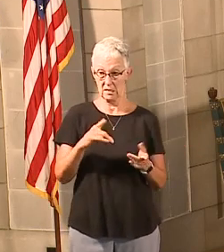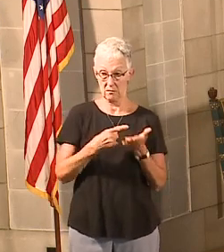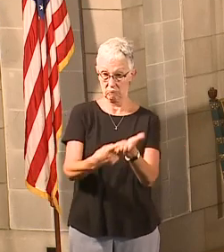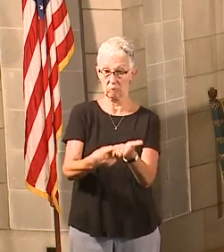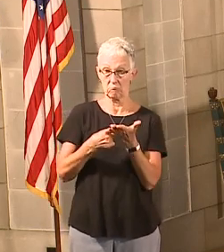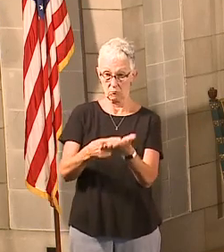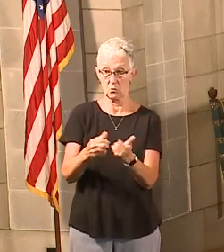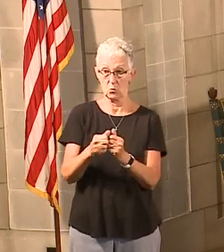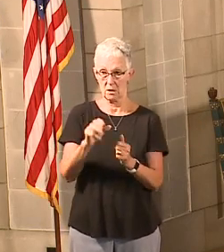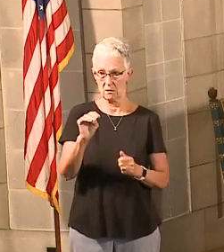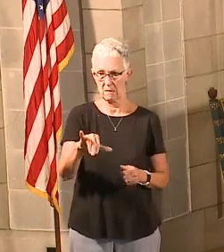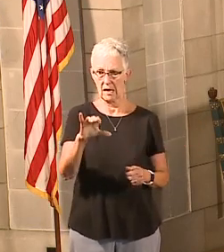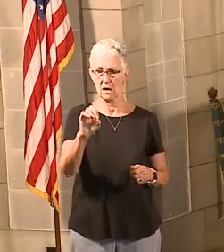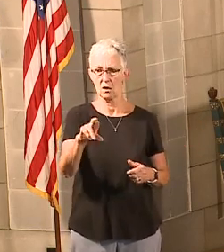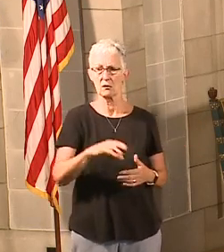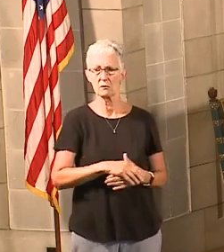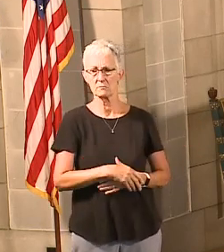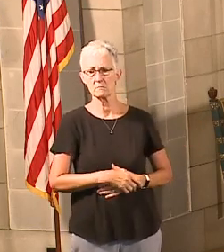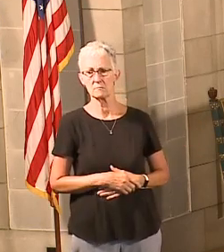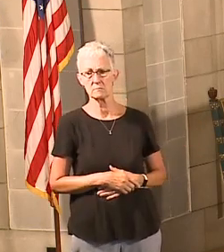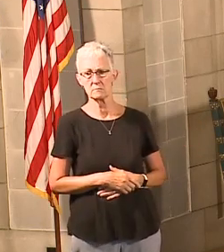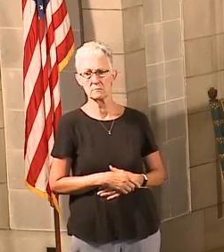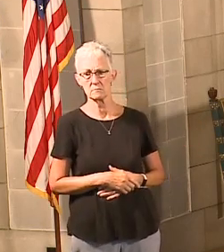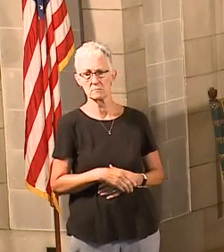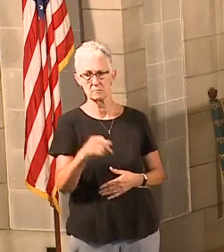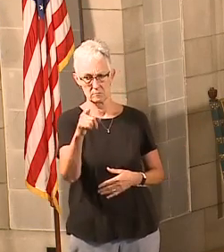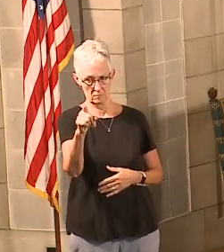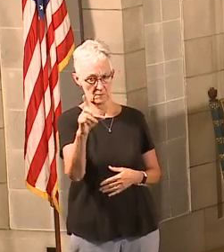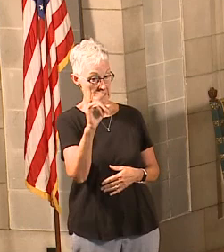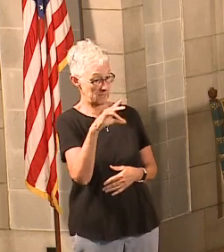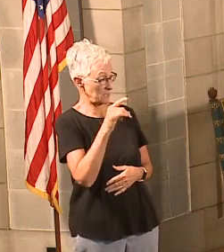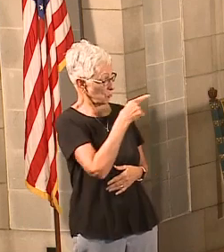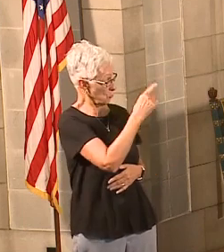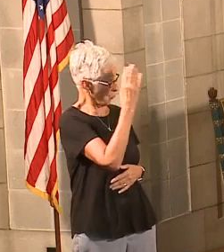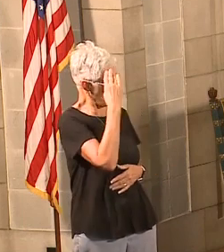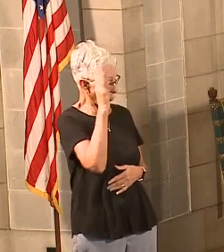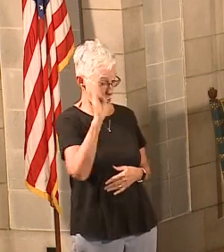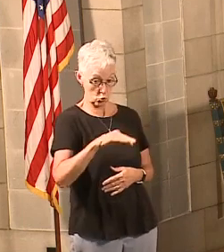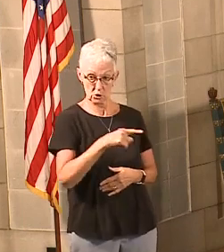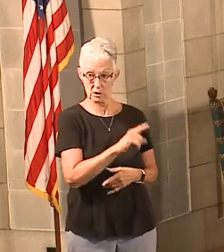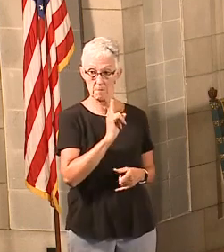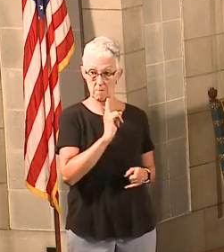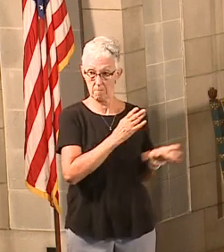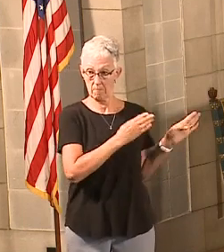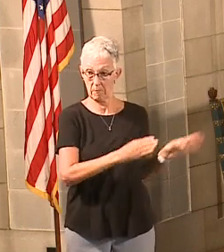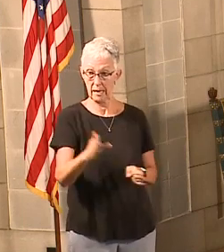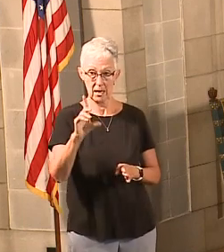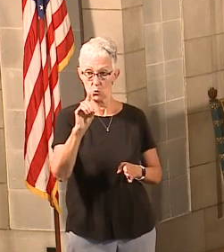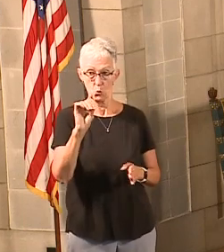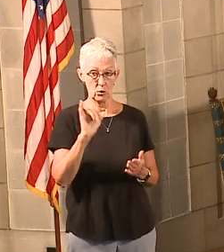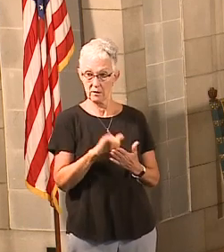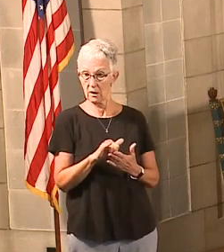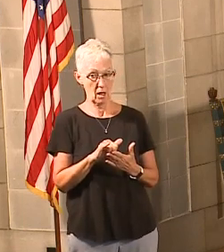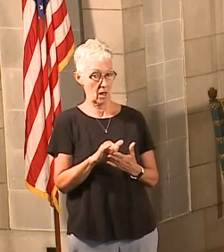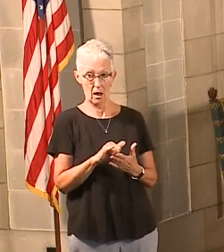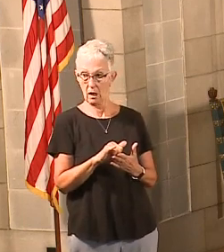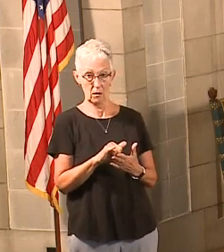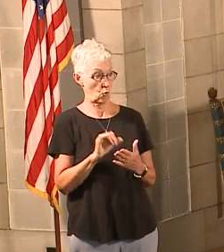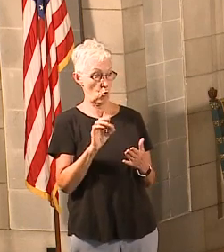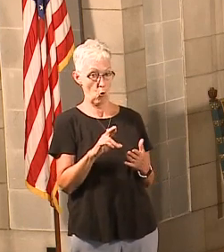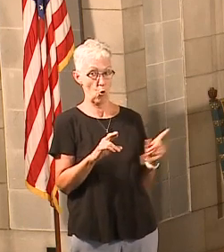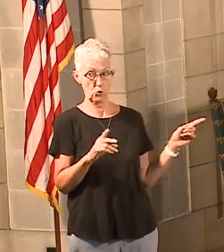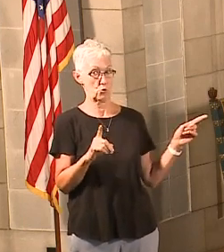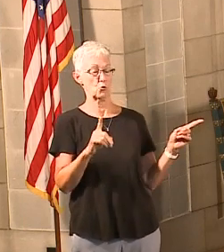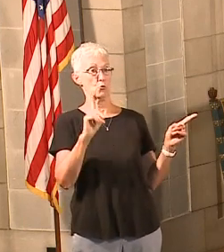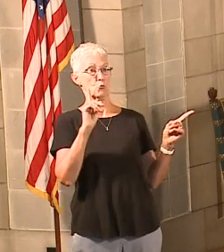Andrew. No. Did you know that she was gonna do this before she did it? Did she give you a warning, or was it just, did you learn when we learned?